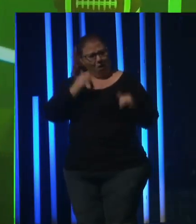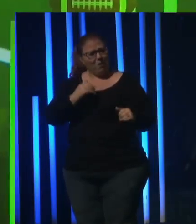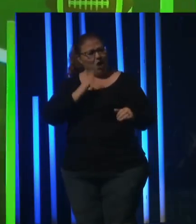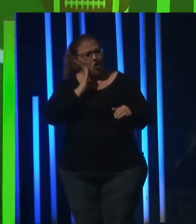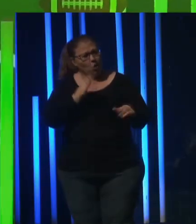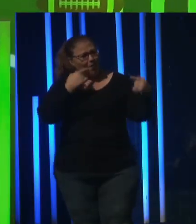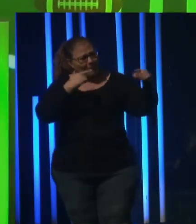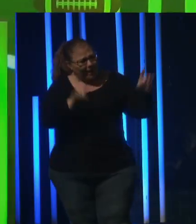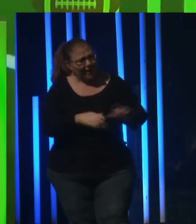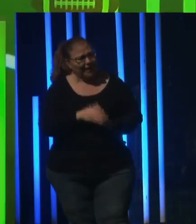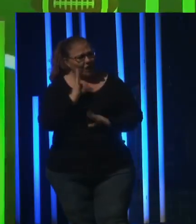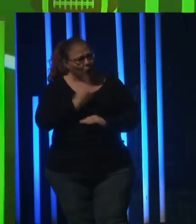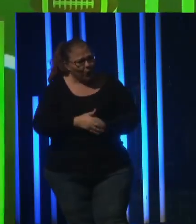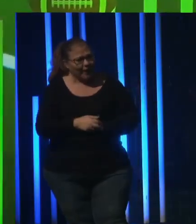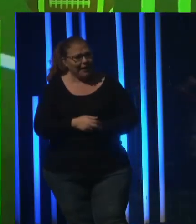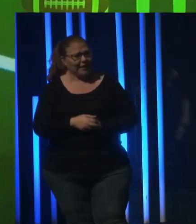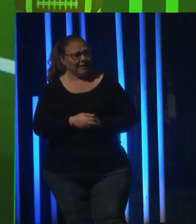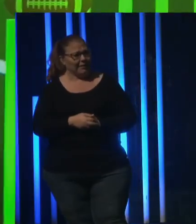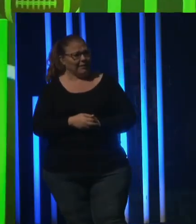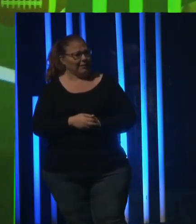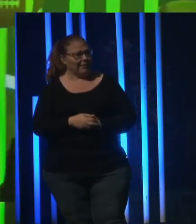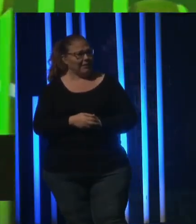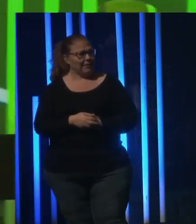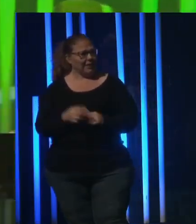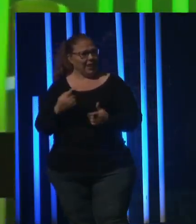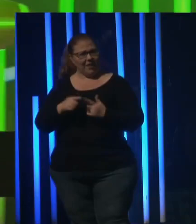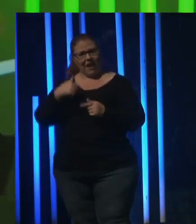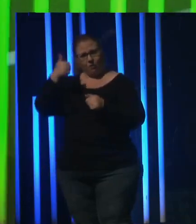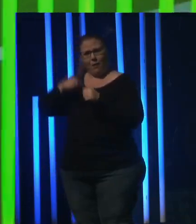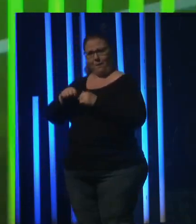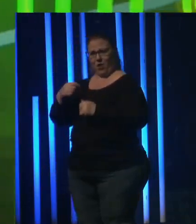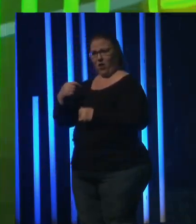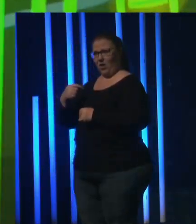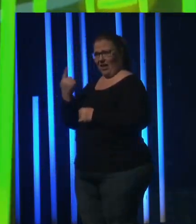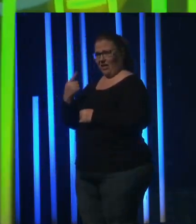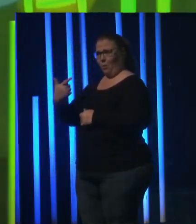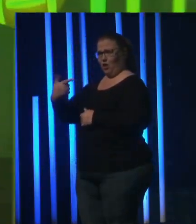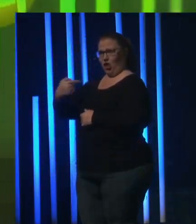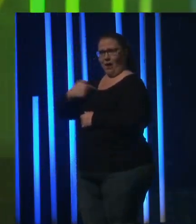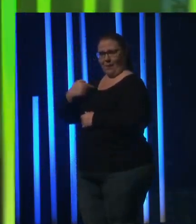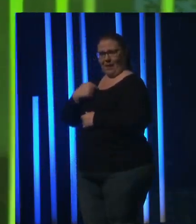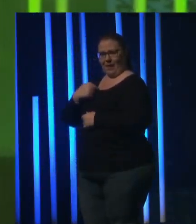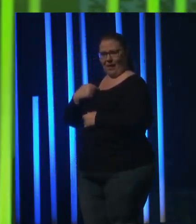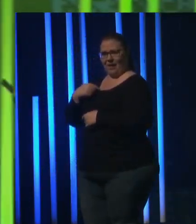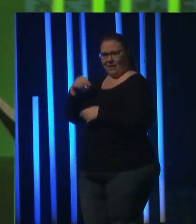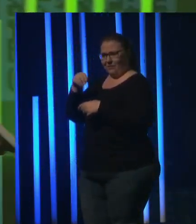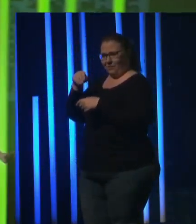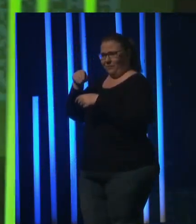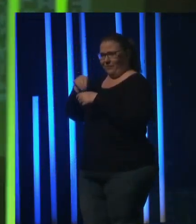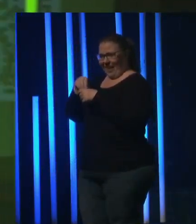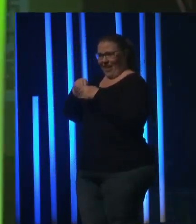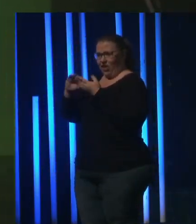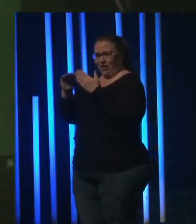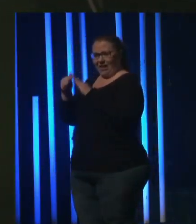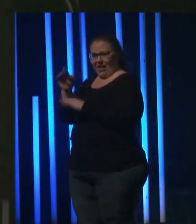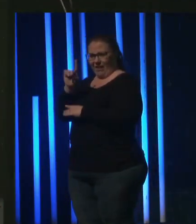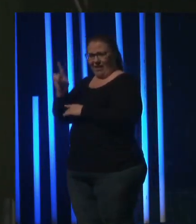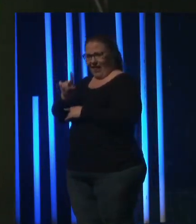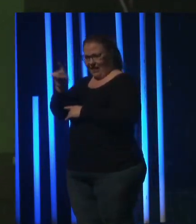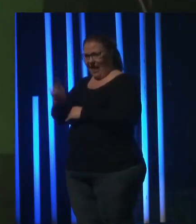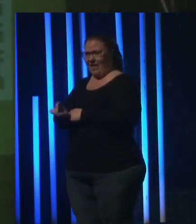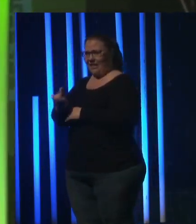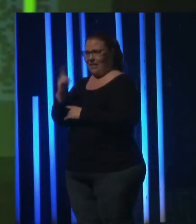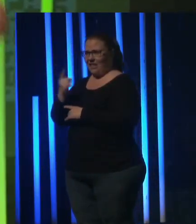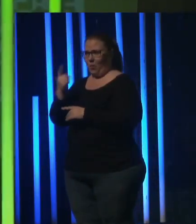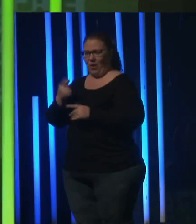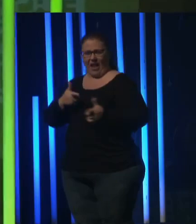it. And then I remember when I got shot, walking through the inner city of Dallas, Texas, and a guy pulled a gun and shot me. And I